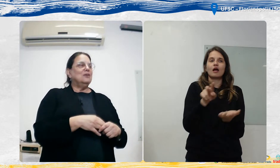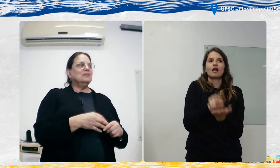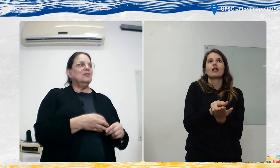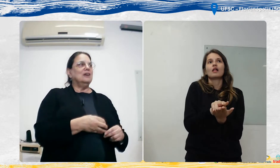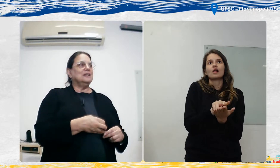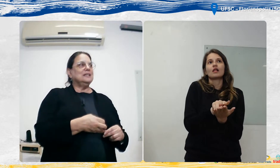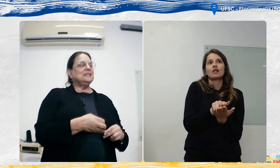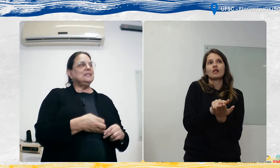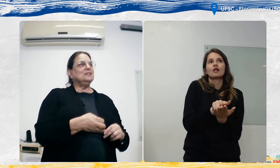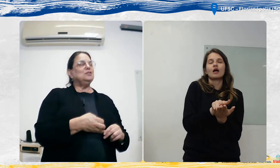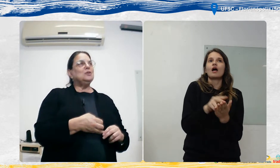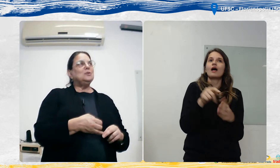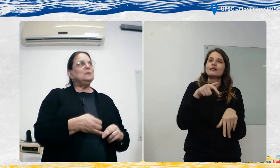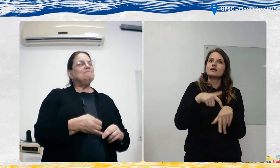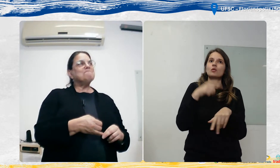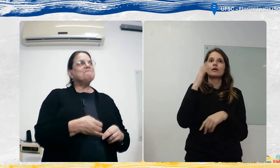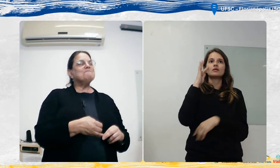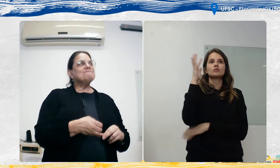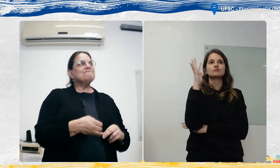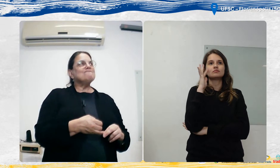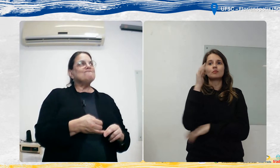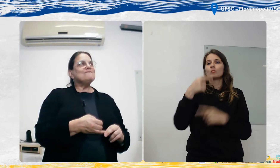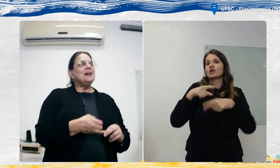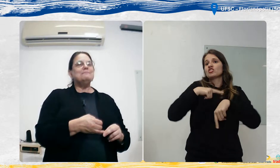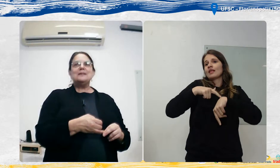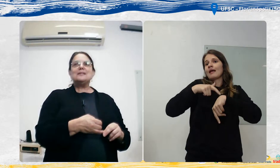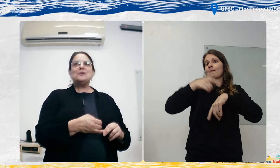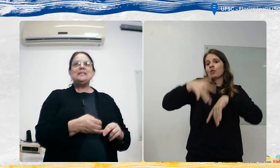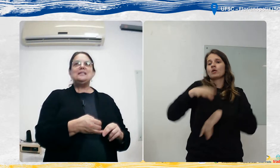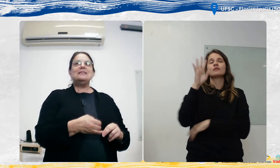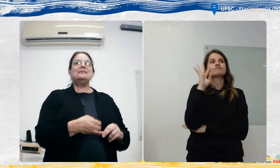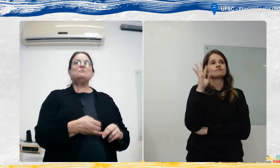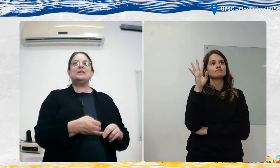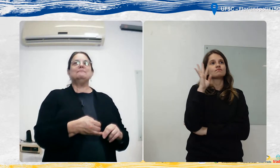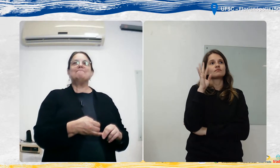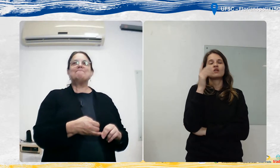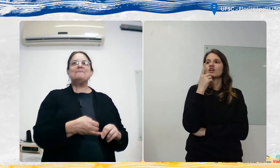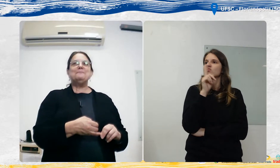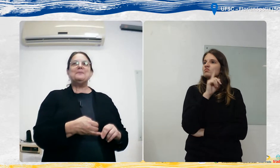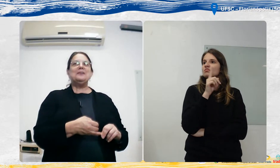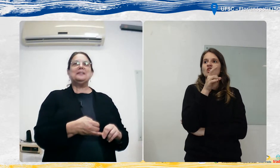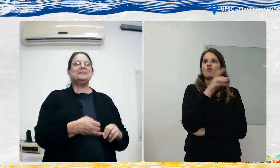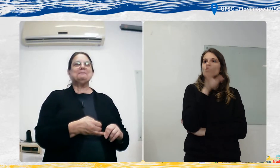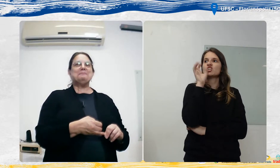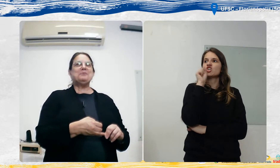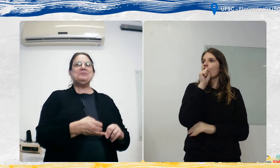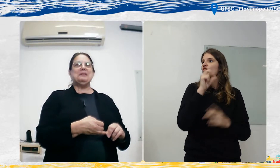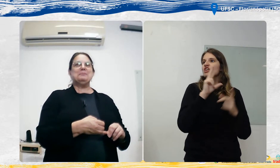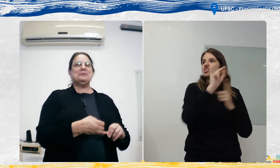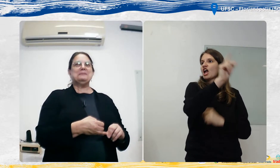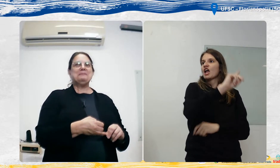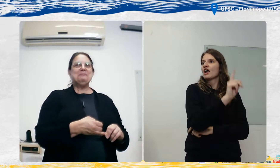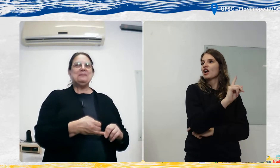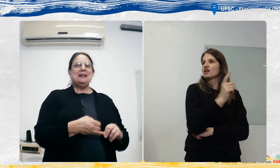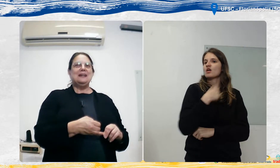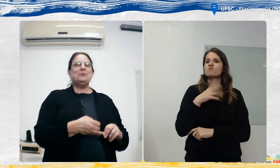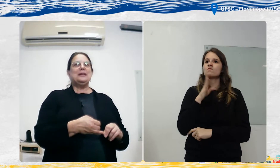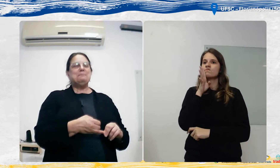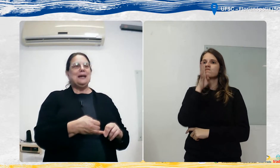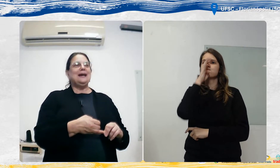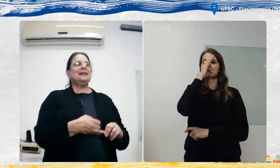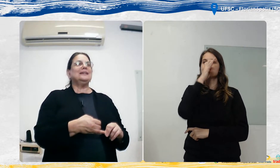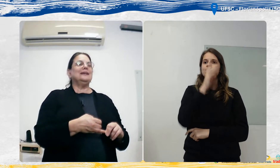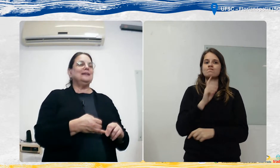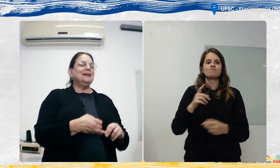I thought a lot, and I said, no, I'm not going to let them win. I'm not. I'm stubborn. And I